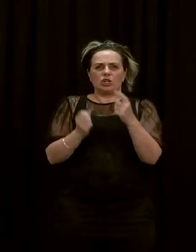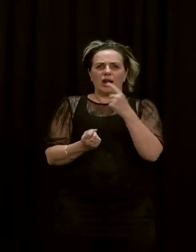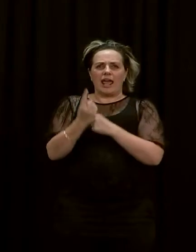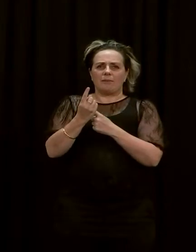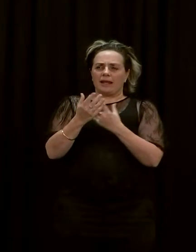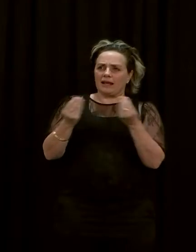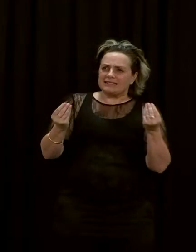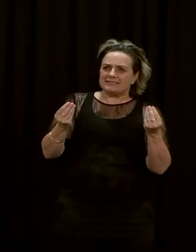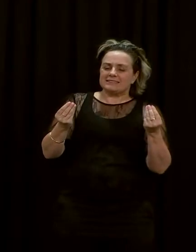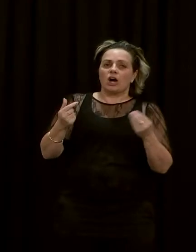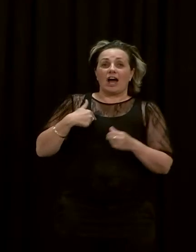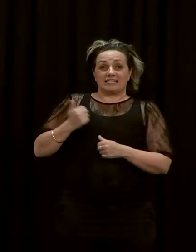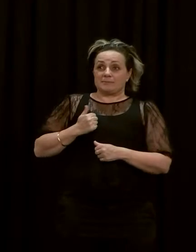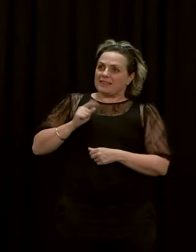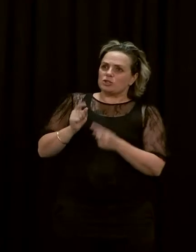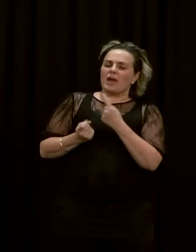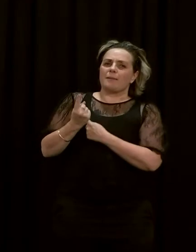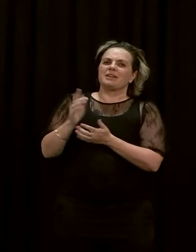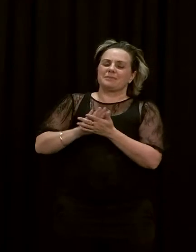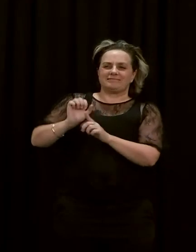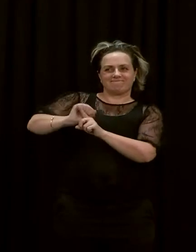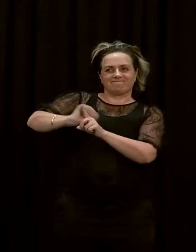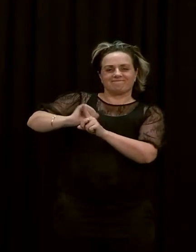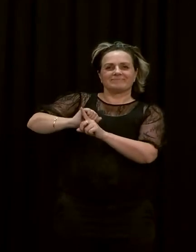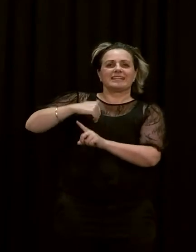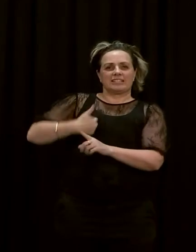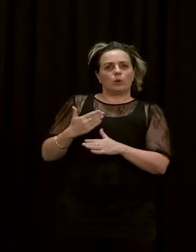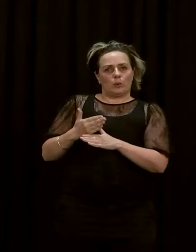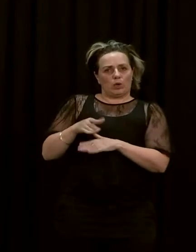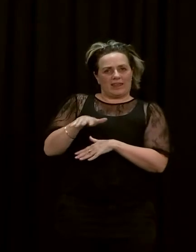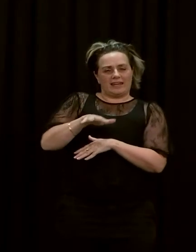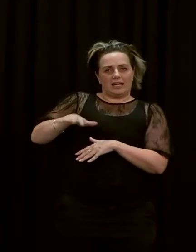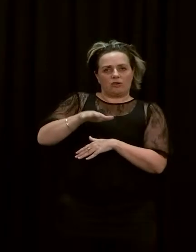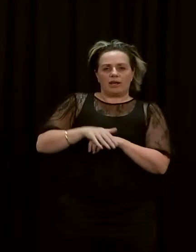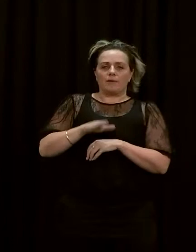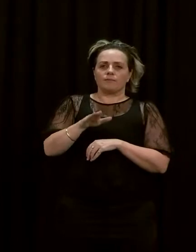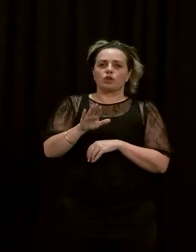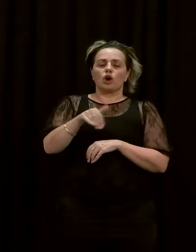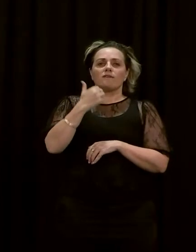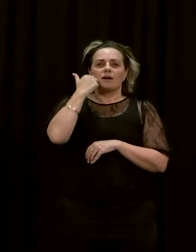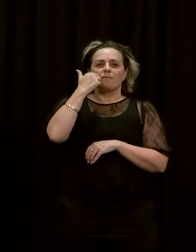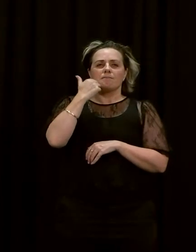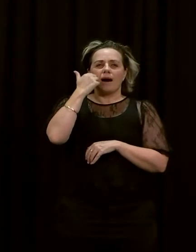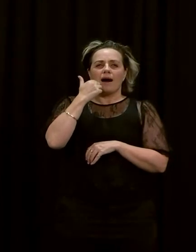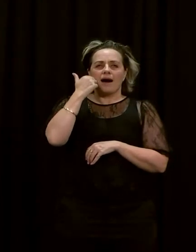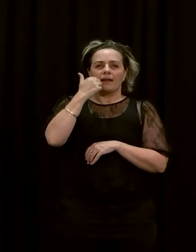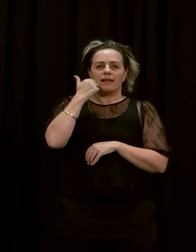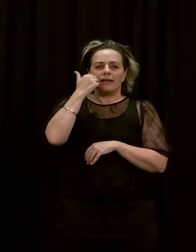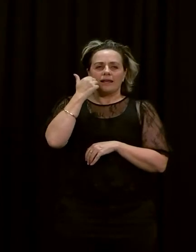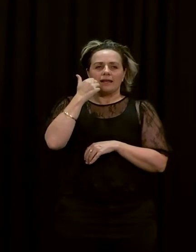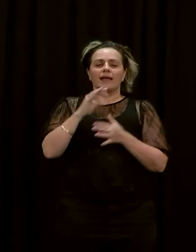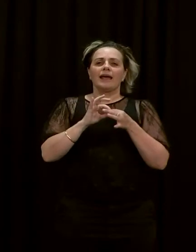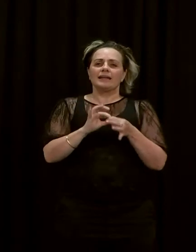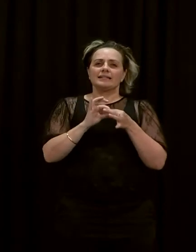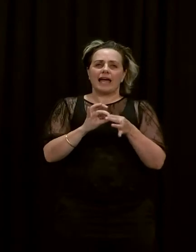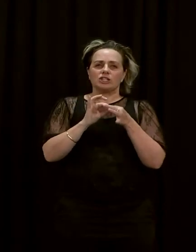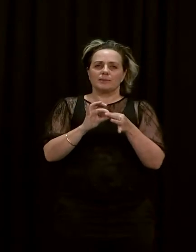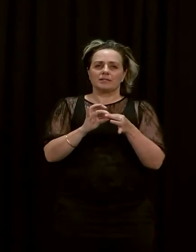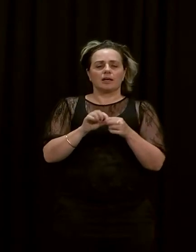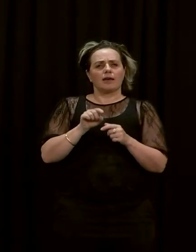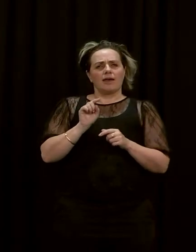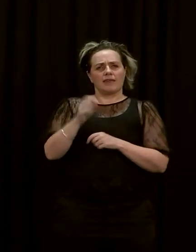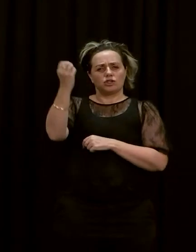expected that they would be. So obviously there is work there to do. On Māori engagement, the traffic light system, a large number